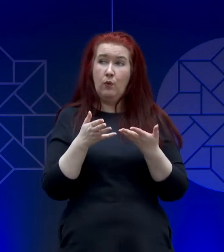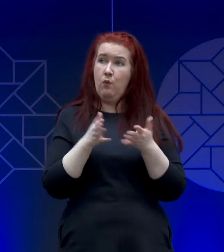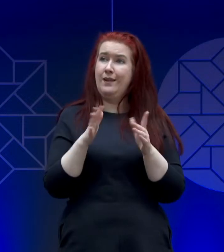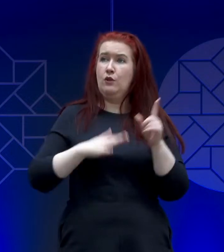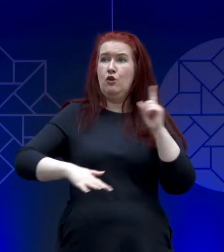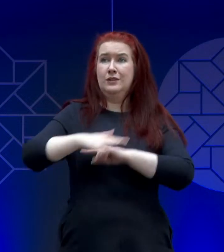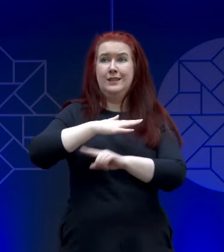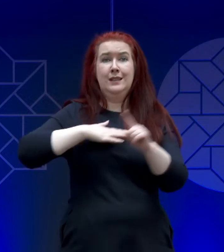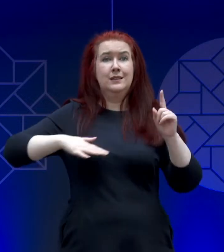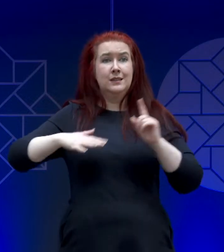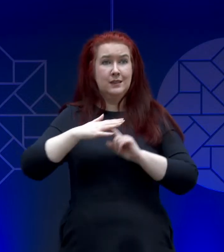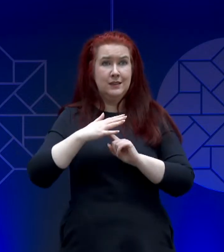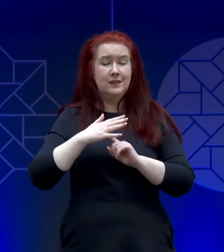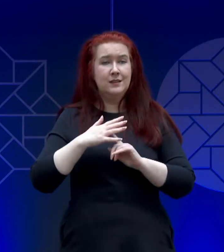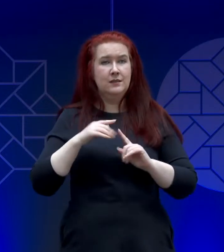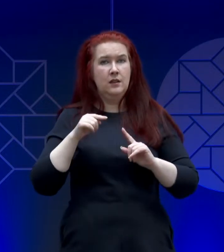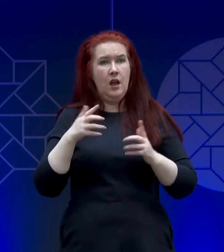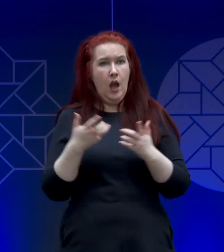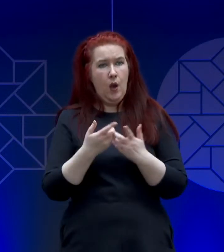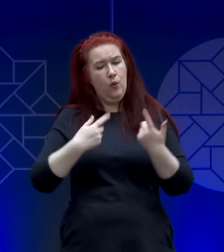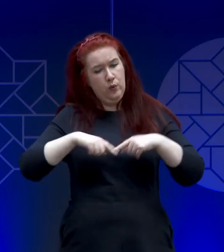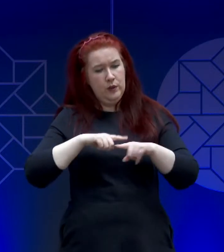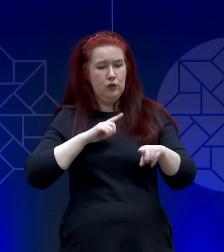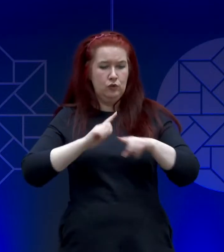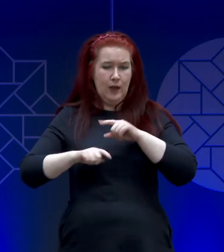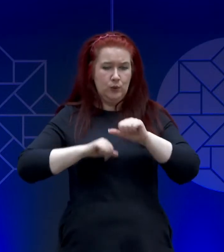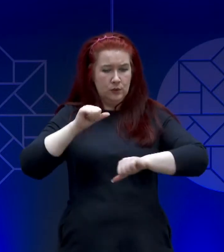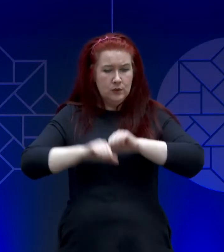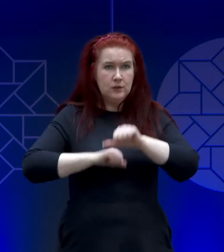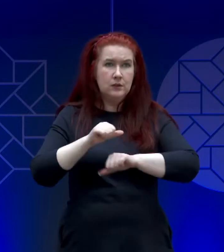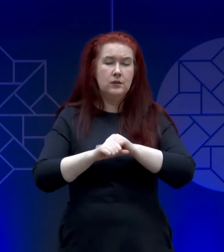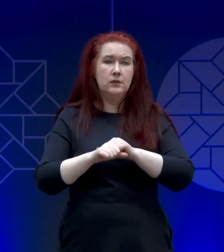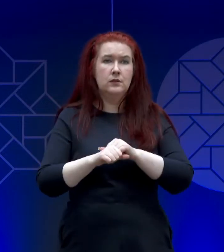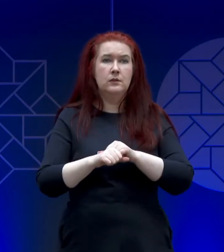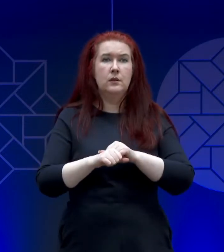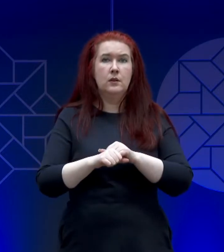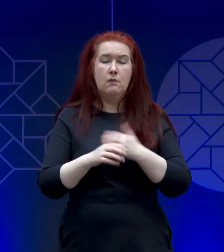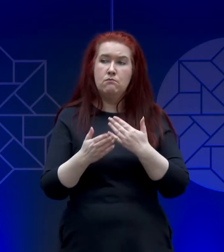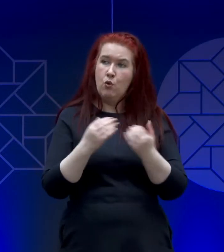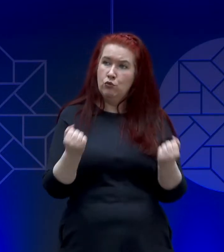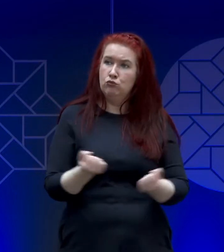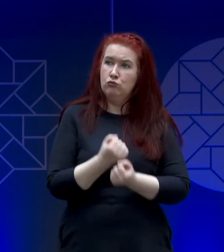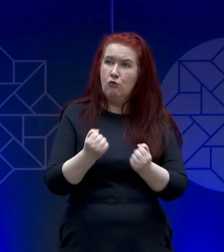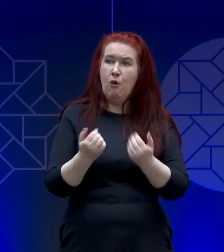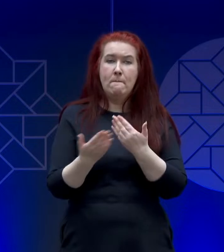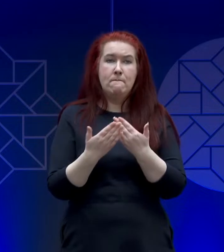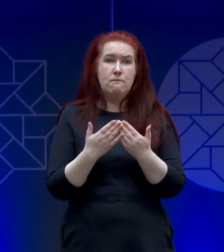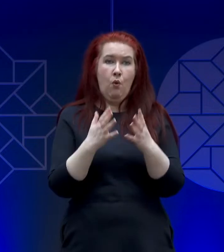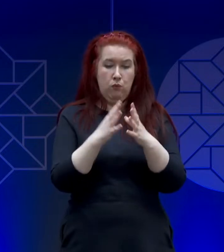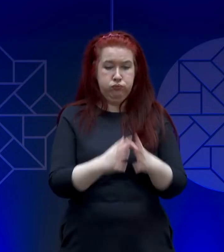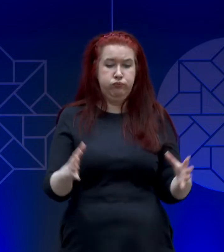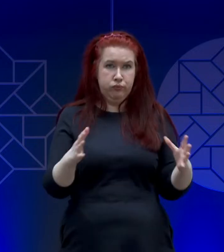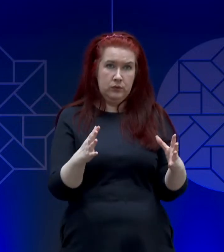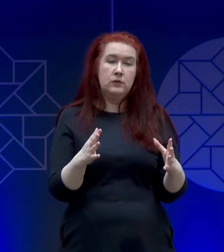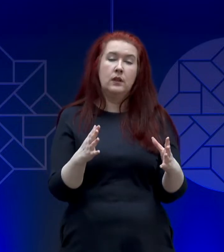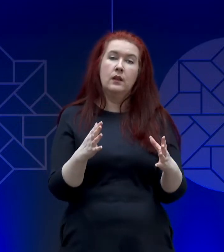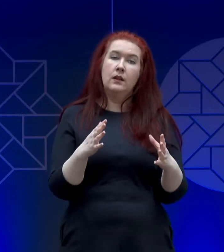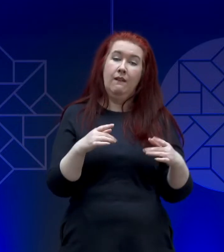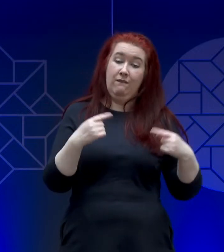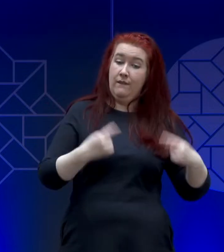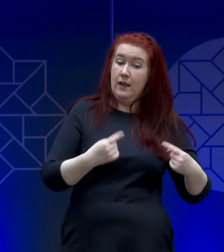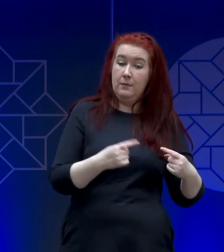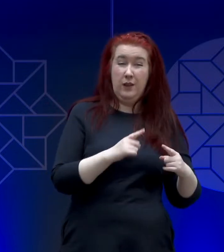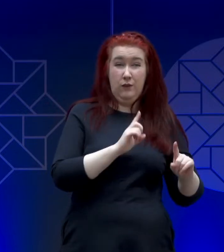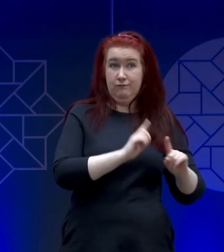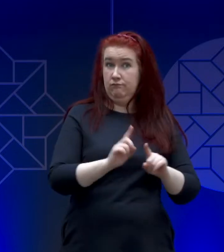of how we are trying to take steps to strengthen and to expand the availability of a range